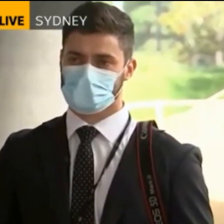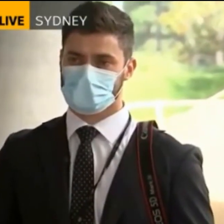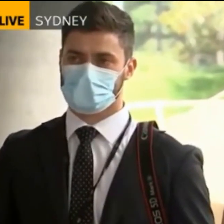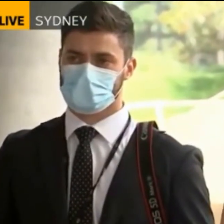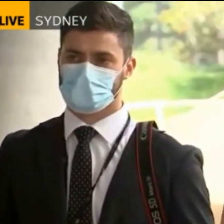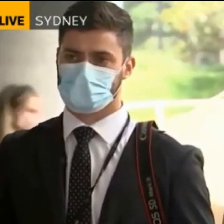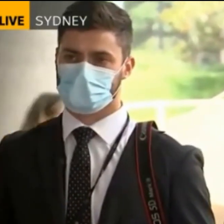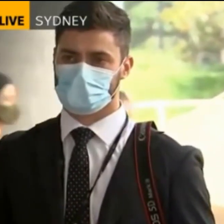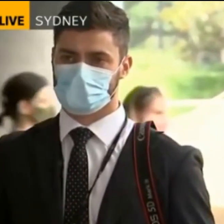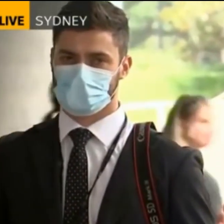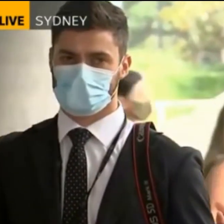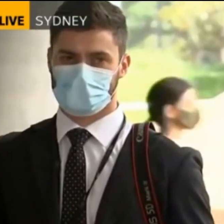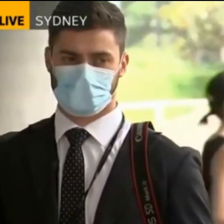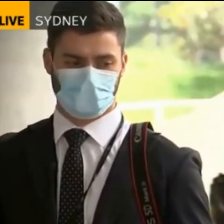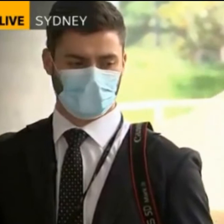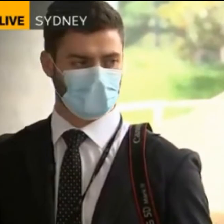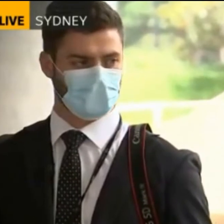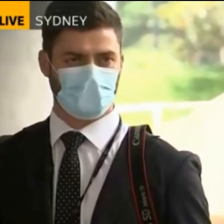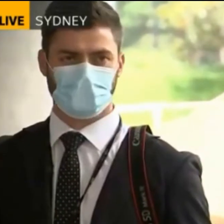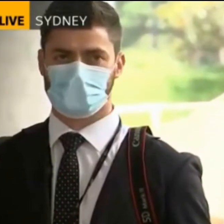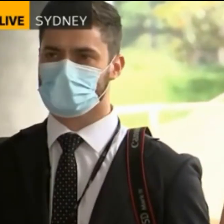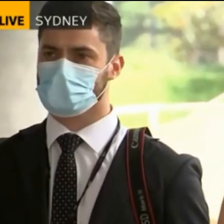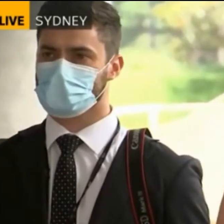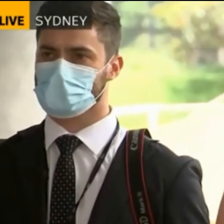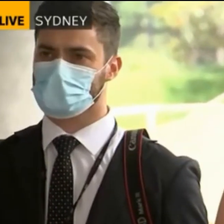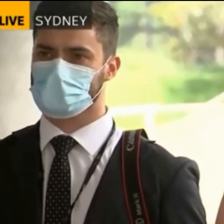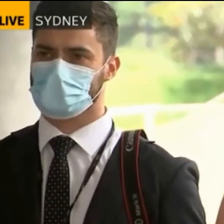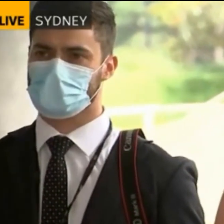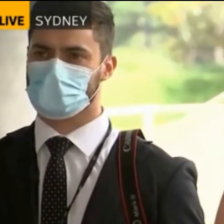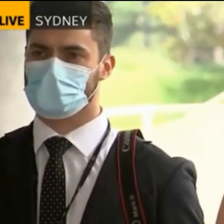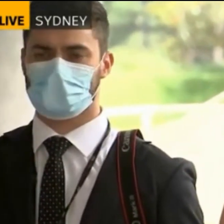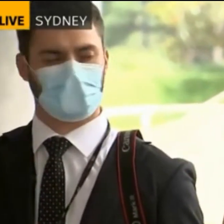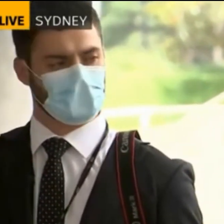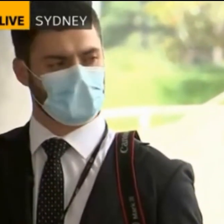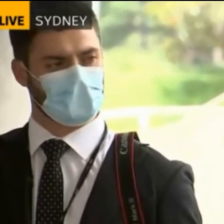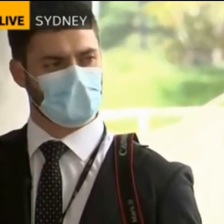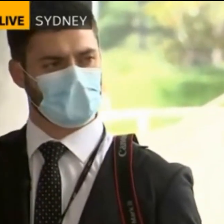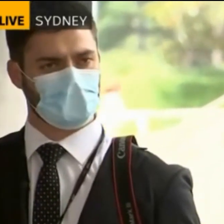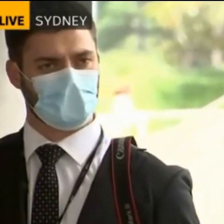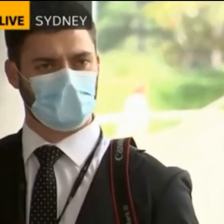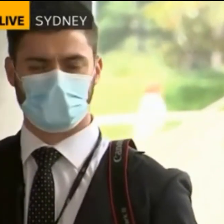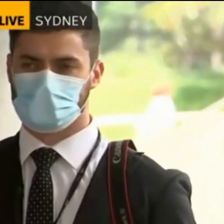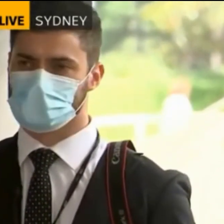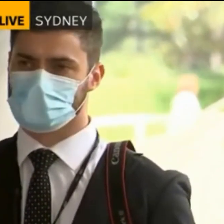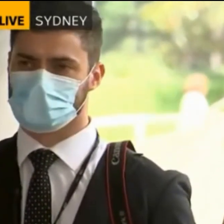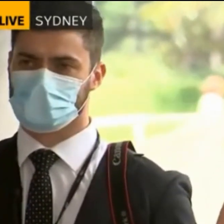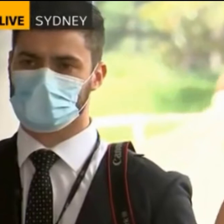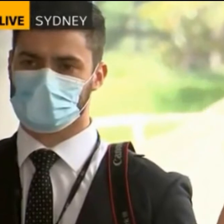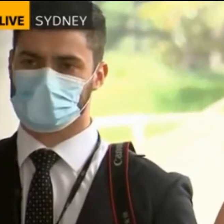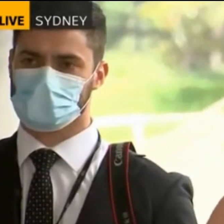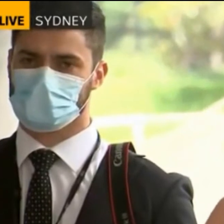shoppers to put masks on. Firstly, what's your reaction to that? And secondly, obviously police have